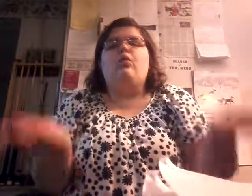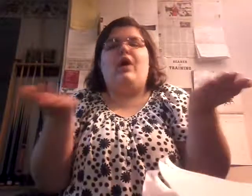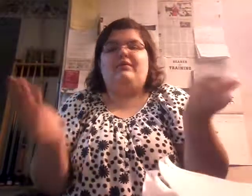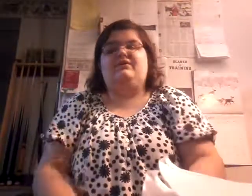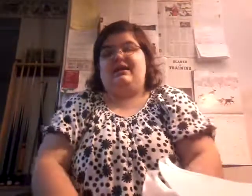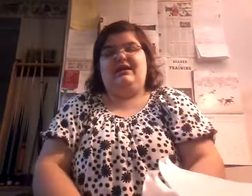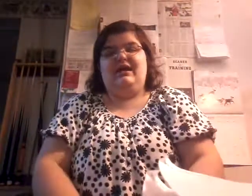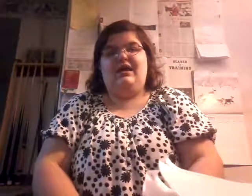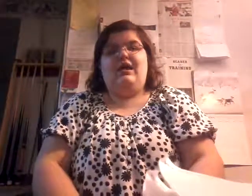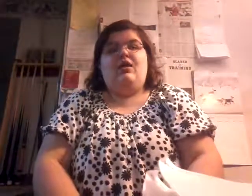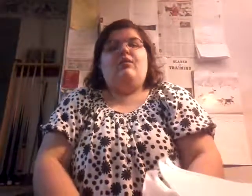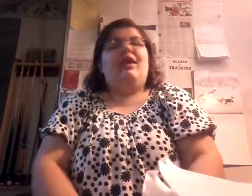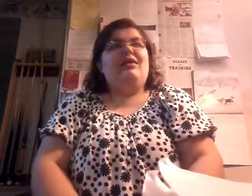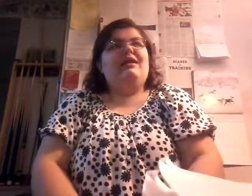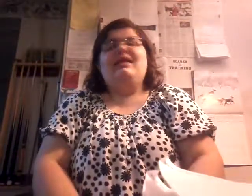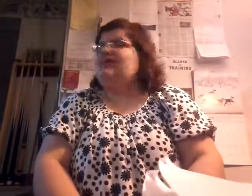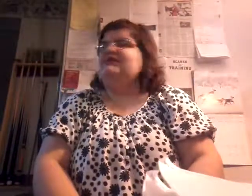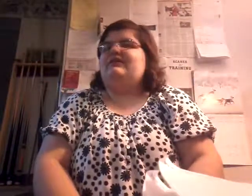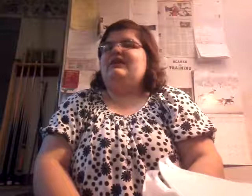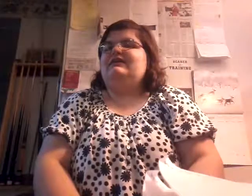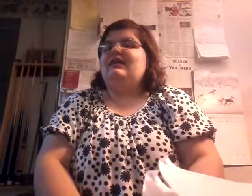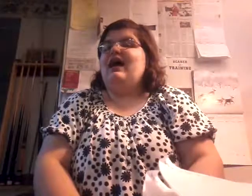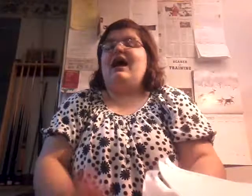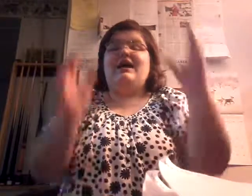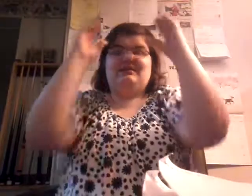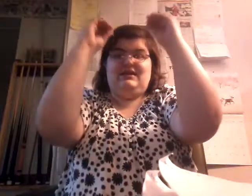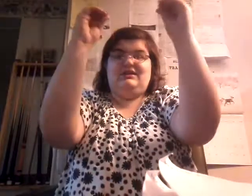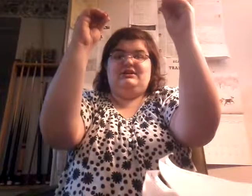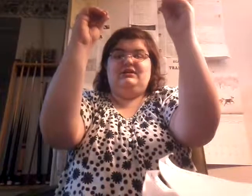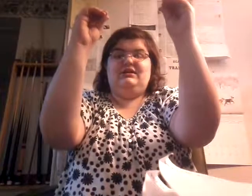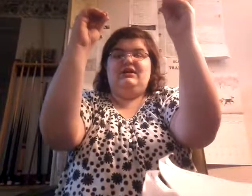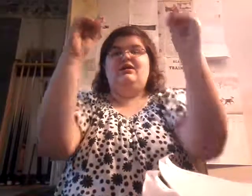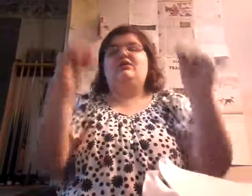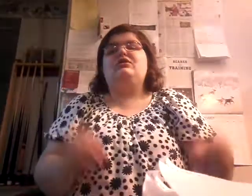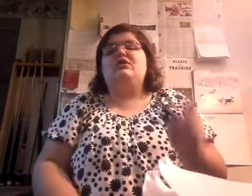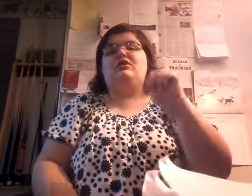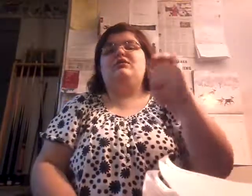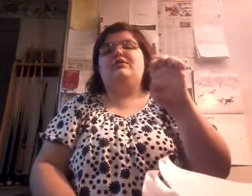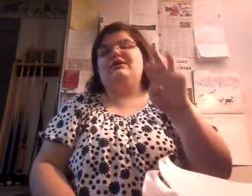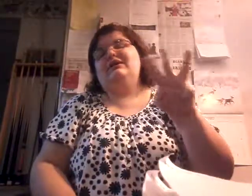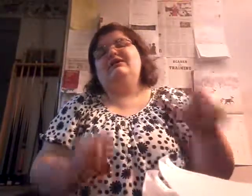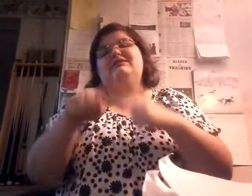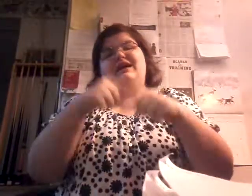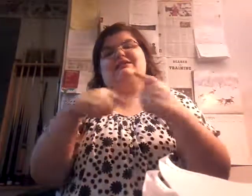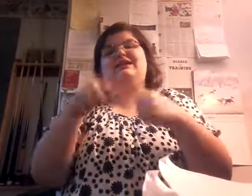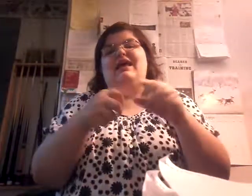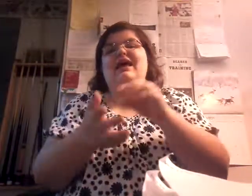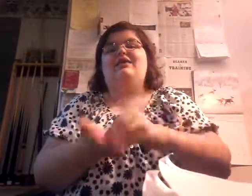what are we doing? Well, in this series, I teach new signs that I